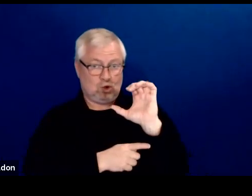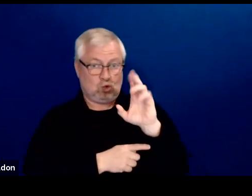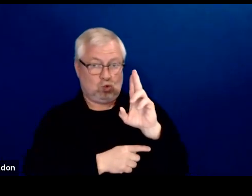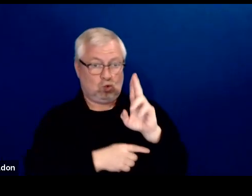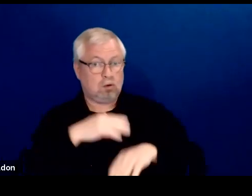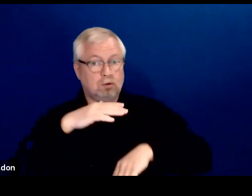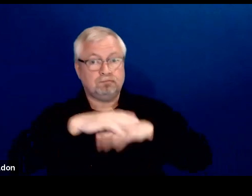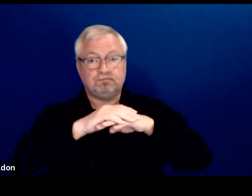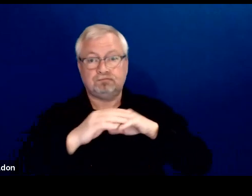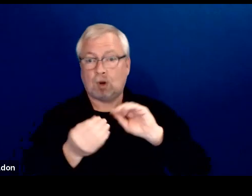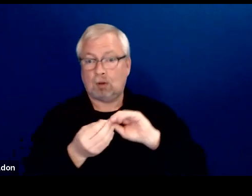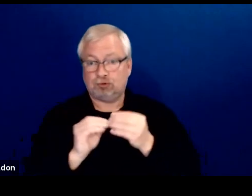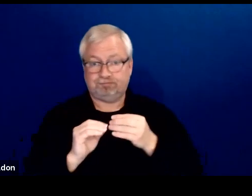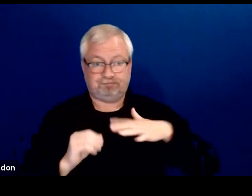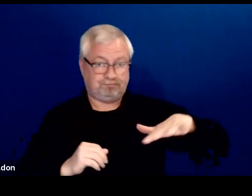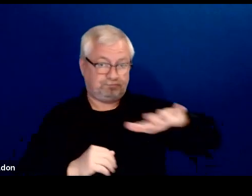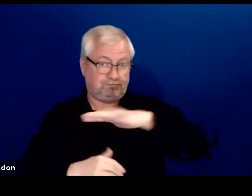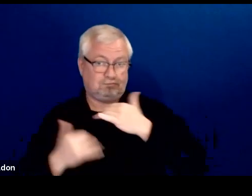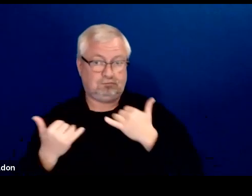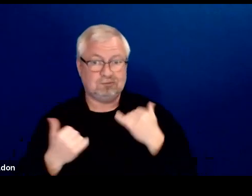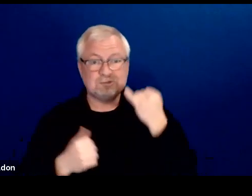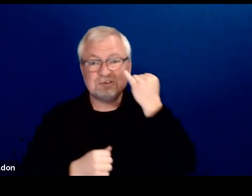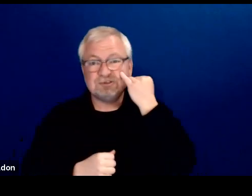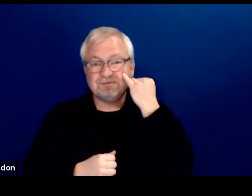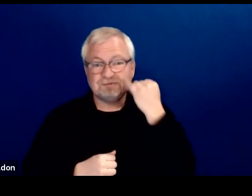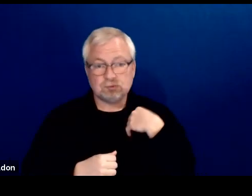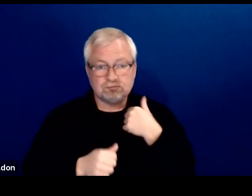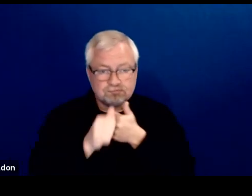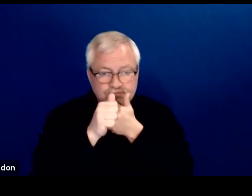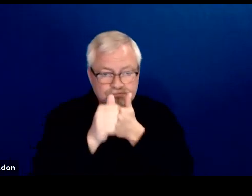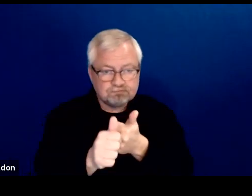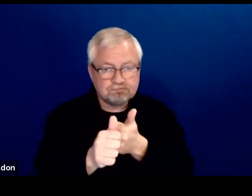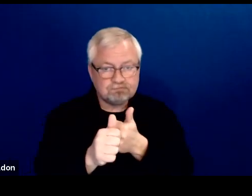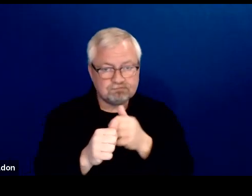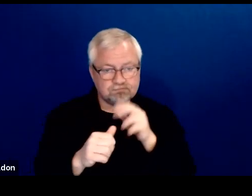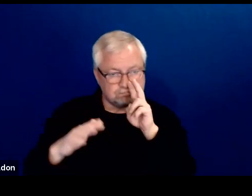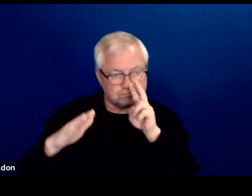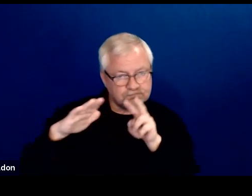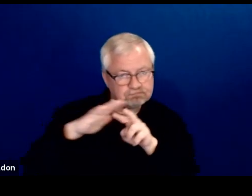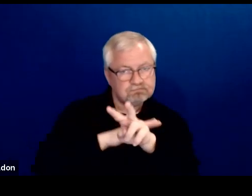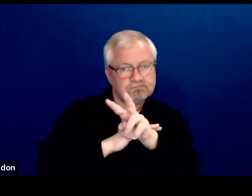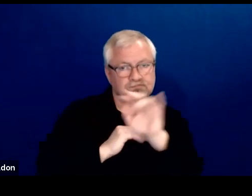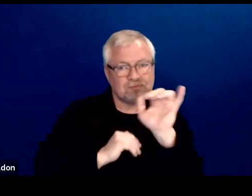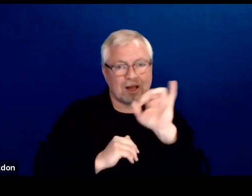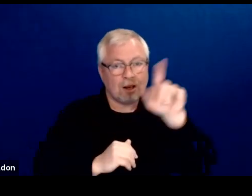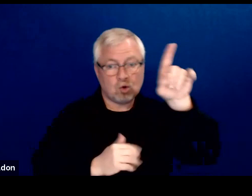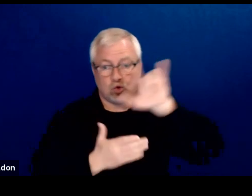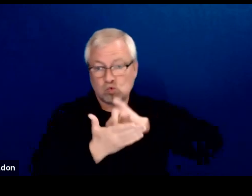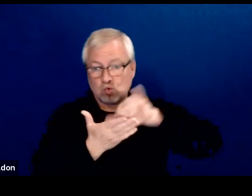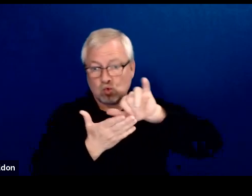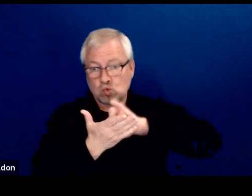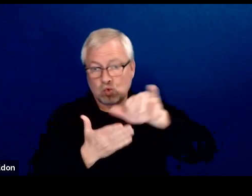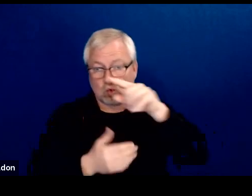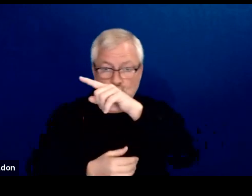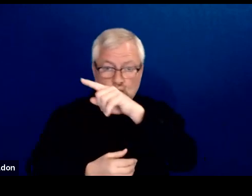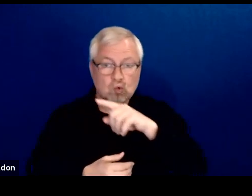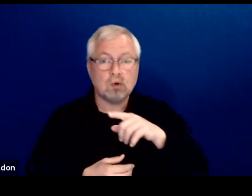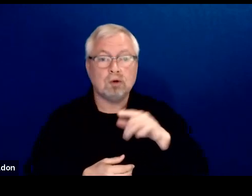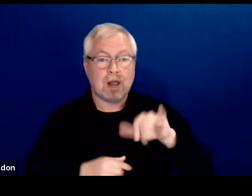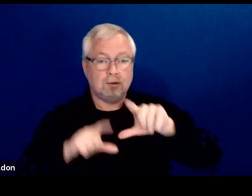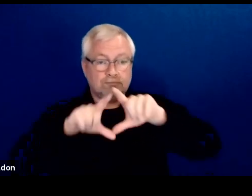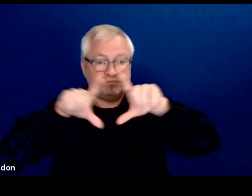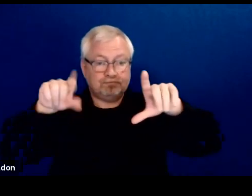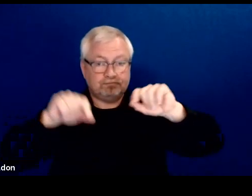we did that 10-day spike like New York did, and we started to fill that up, that gap in between the current bed and